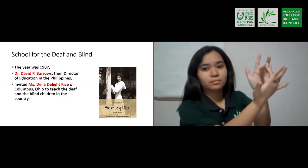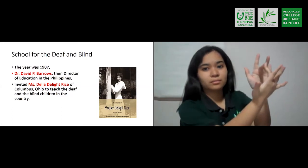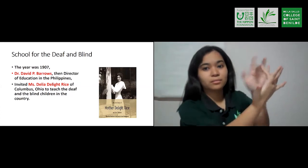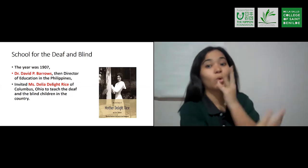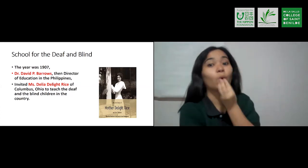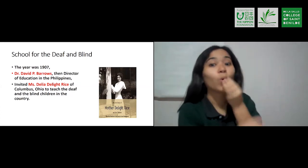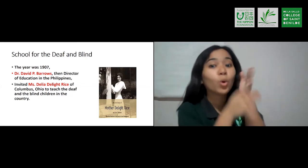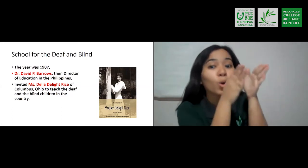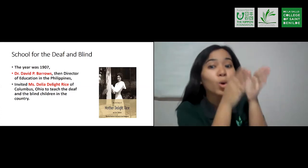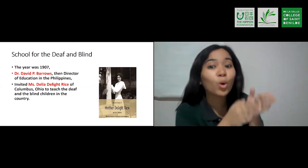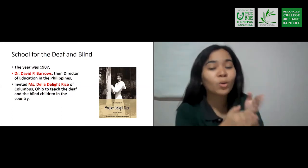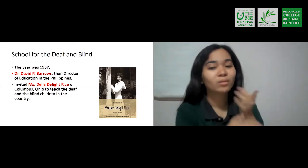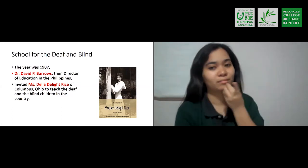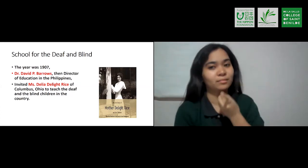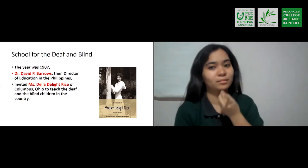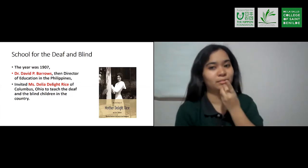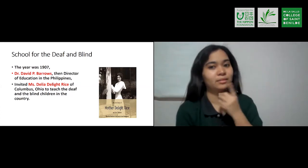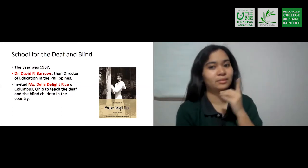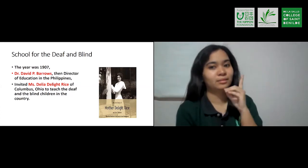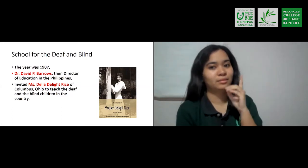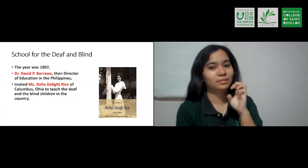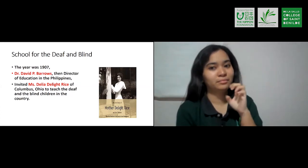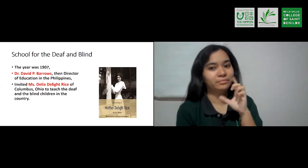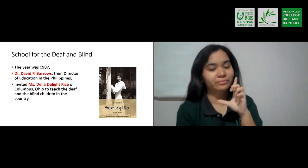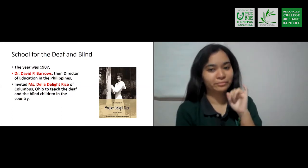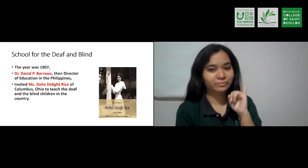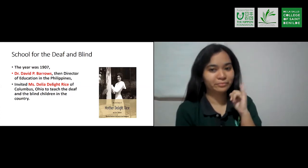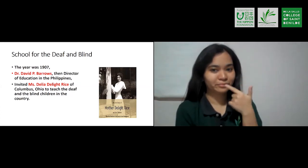So he took it upon himself to contact Delight Rice